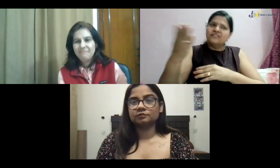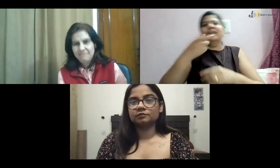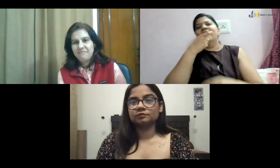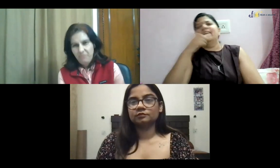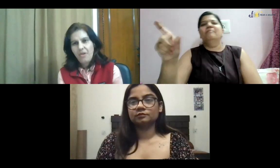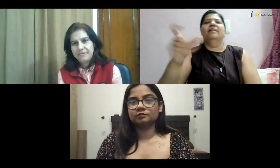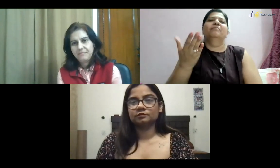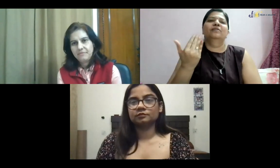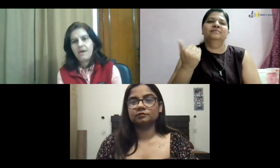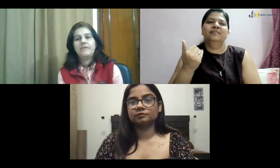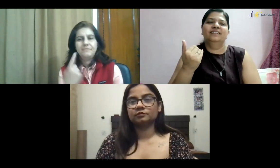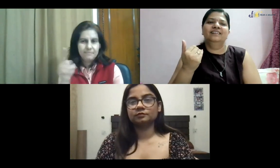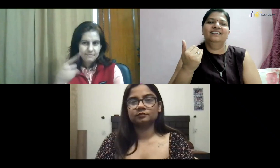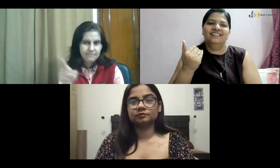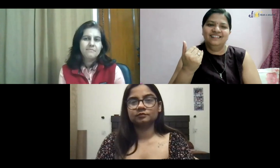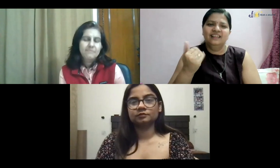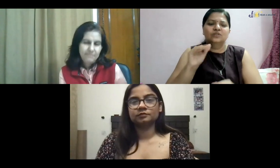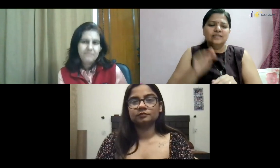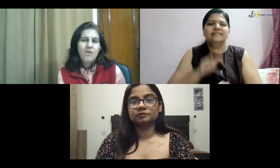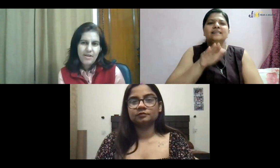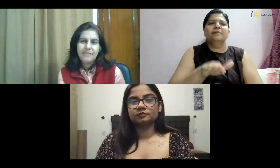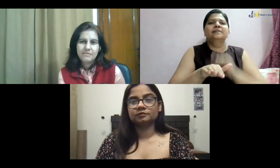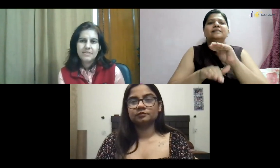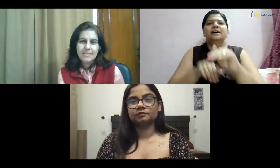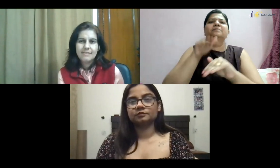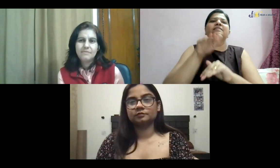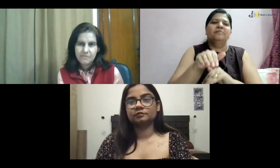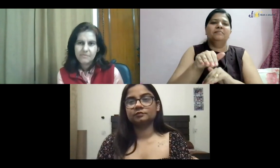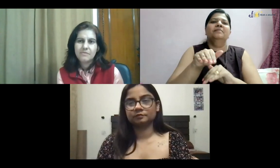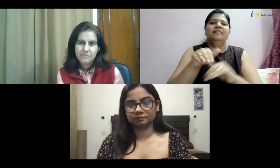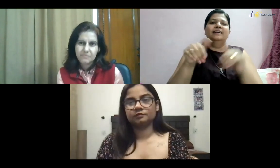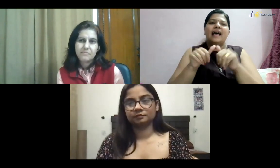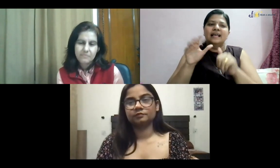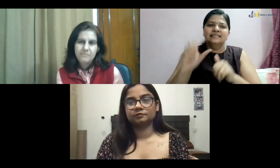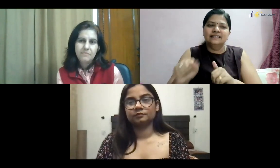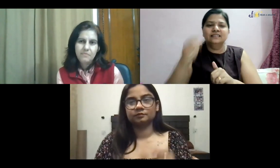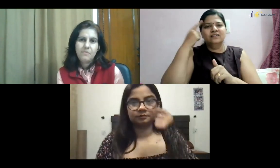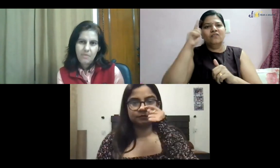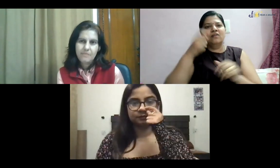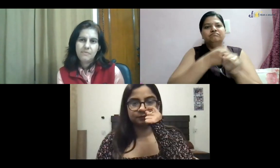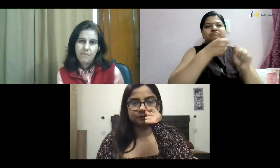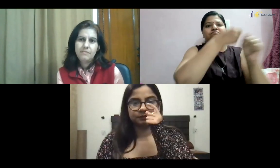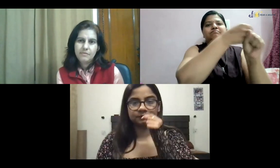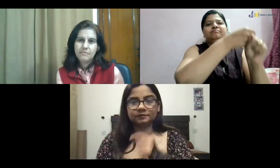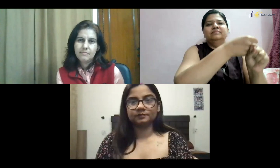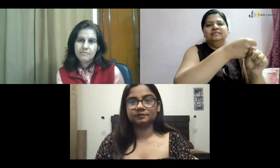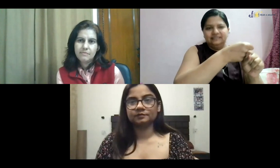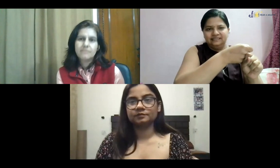to you, after that you can, if they will not respond to you, after that you can make a complaint. So you have to do the things step by